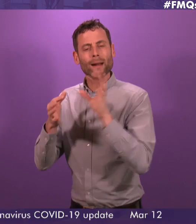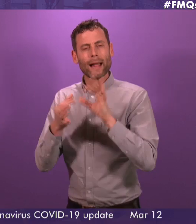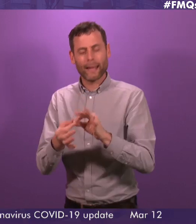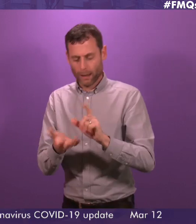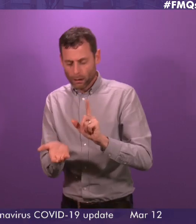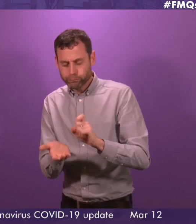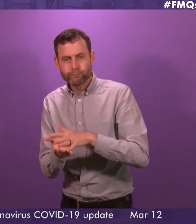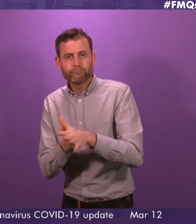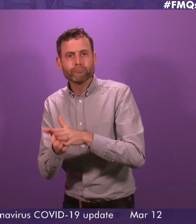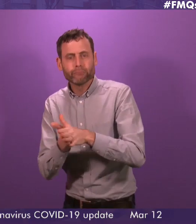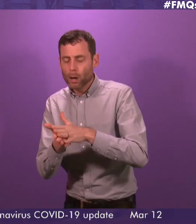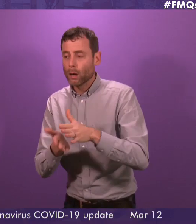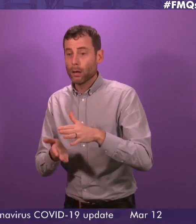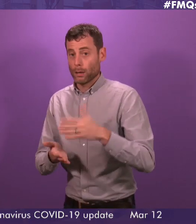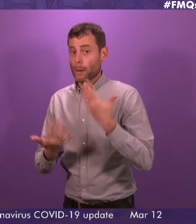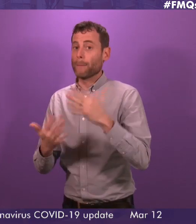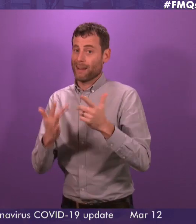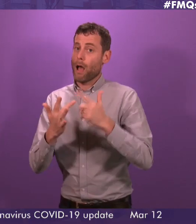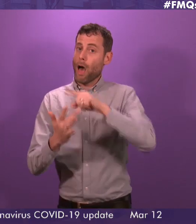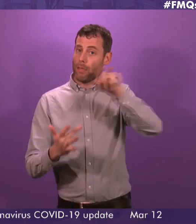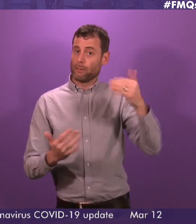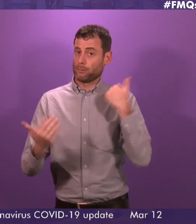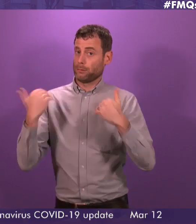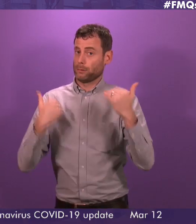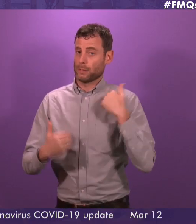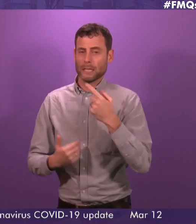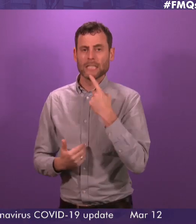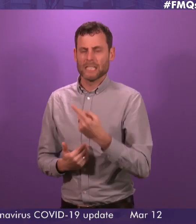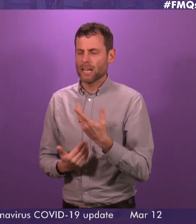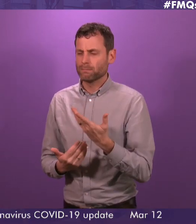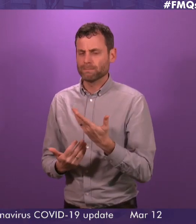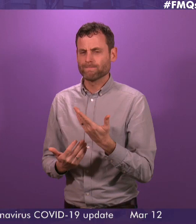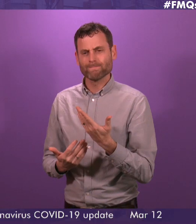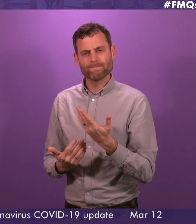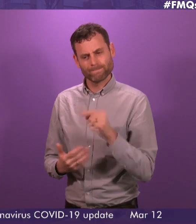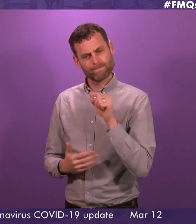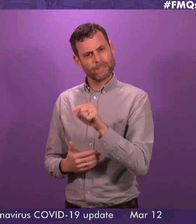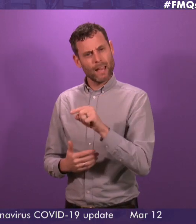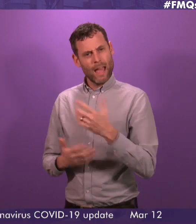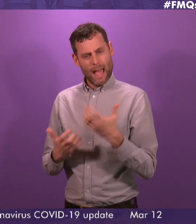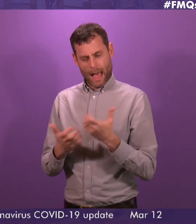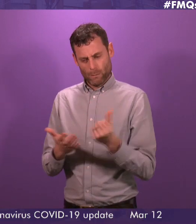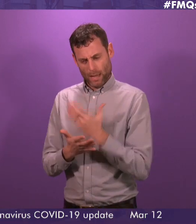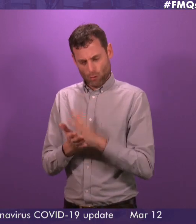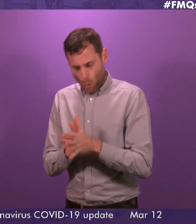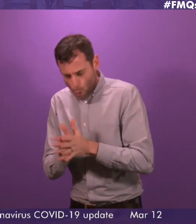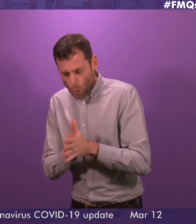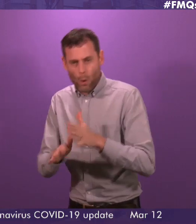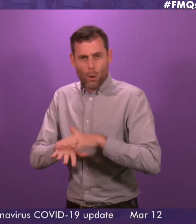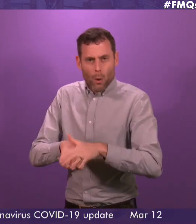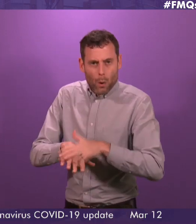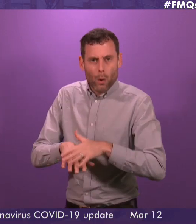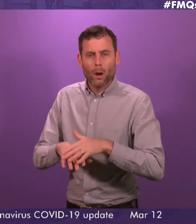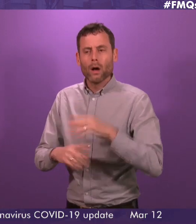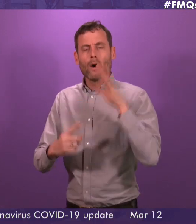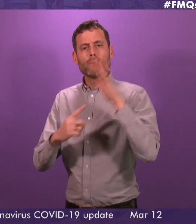before and have raised directly with me, as have others, the question of personal protection equipment in our